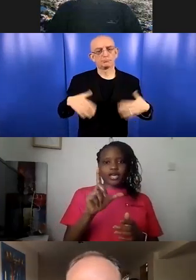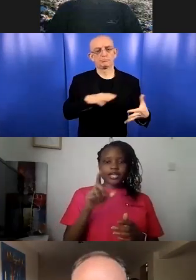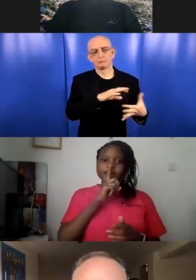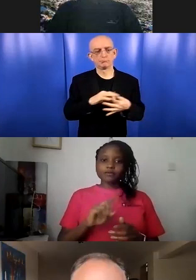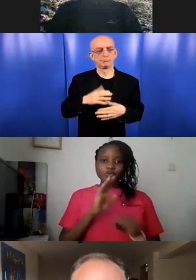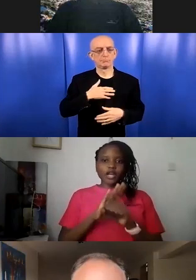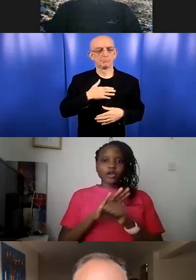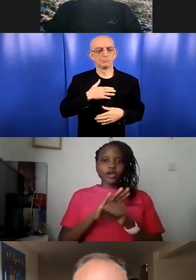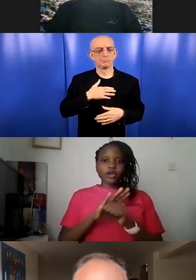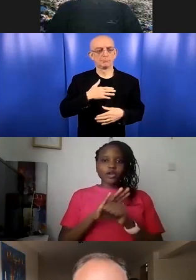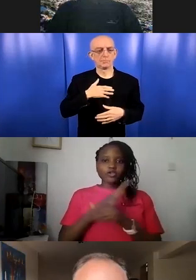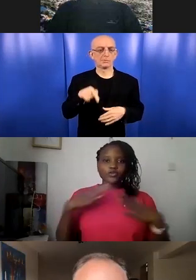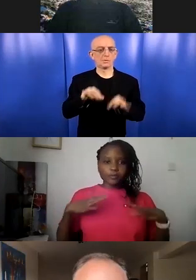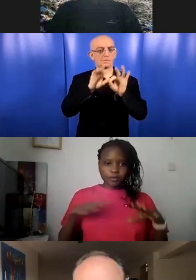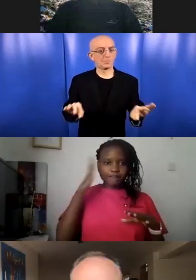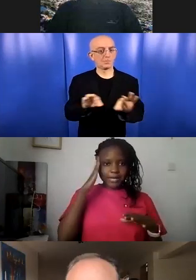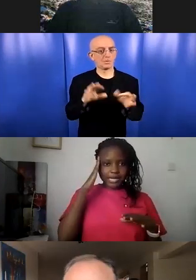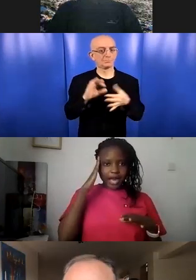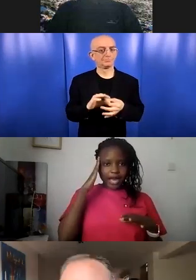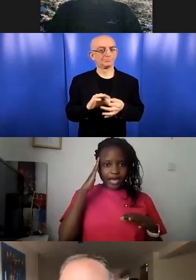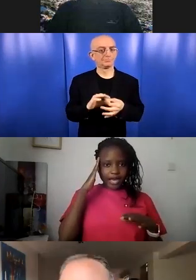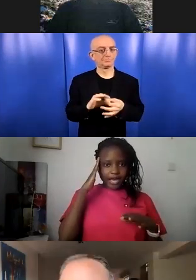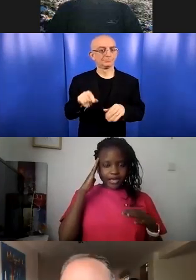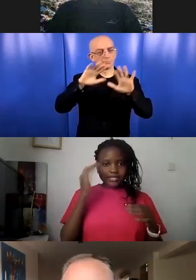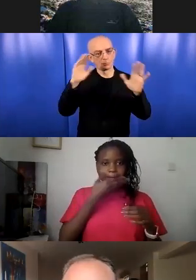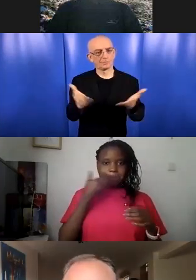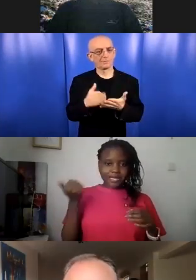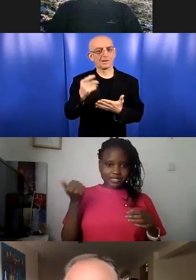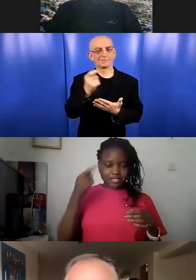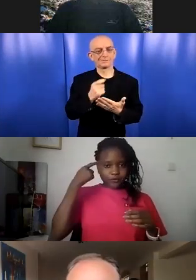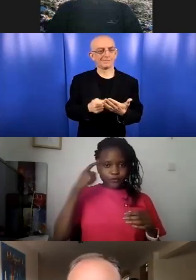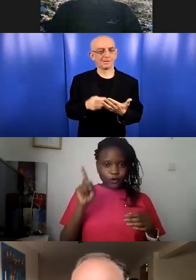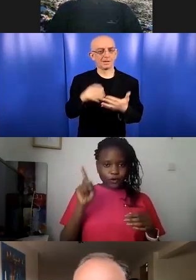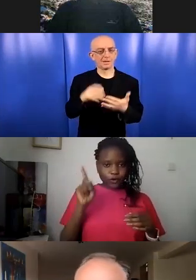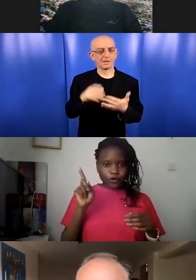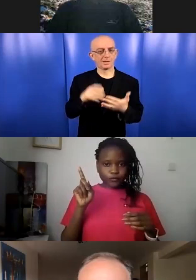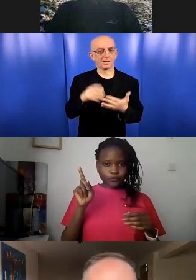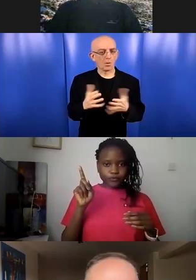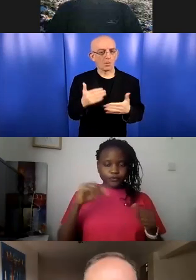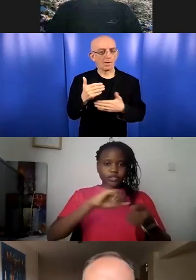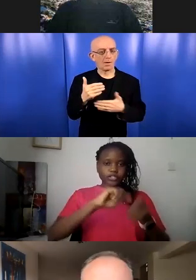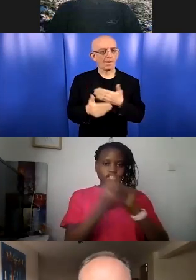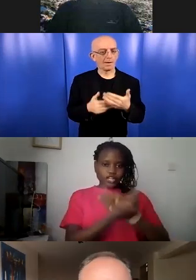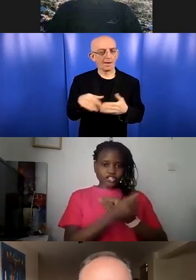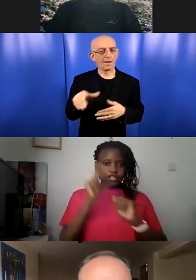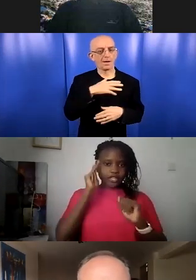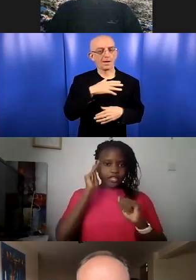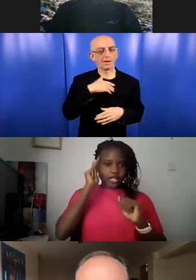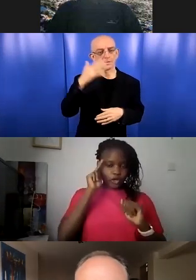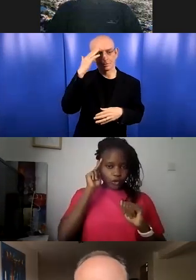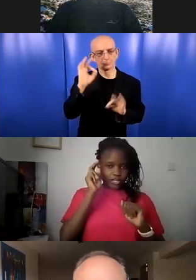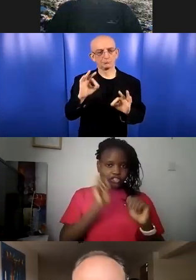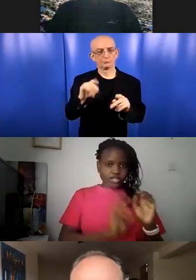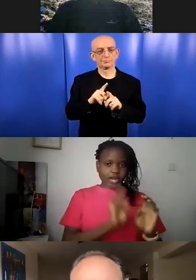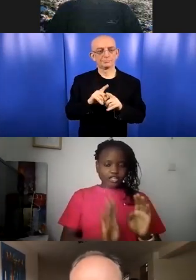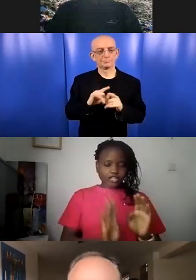in this are familiar with is to us an excellent scaffold for changing the knowledge, attitudes, and